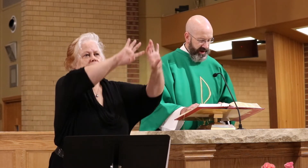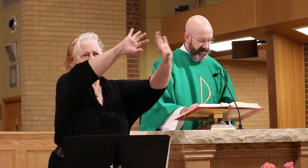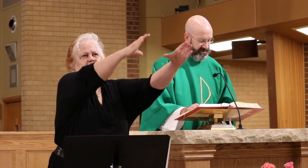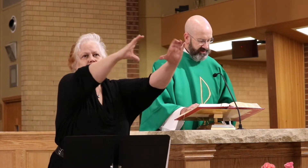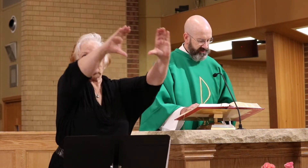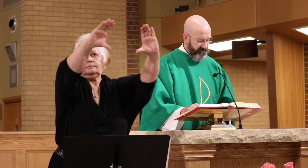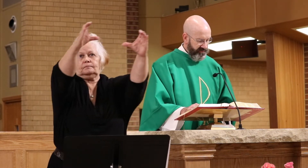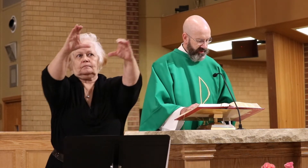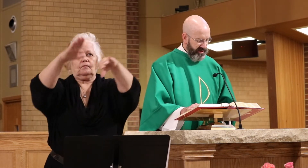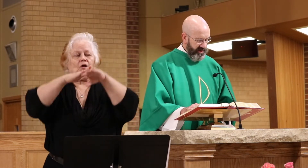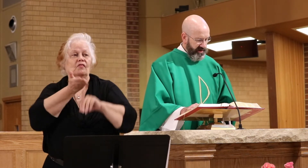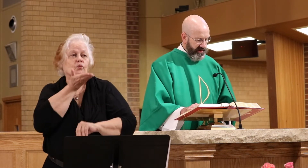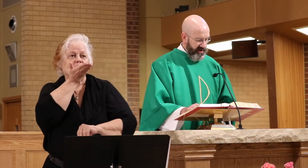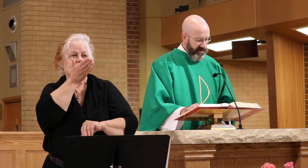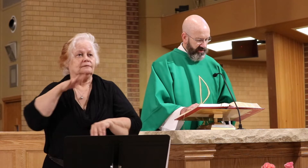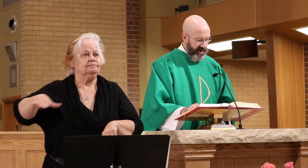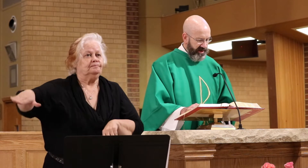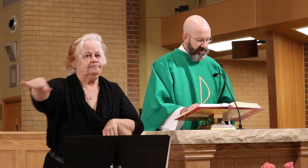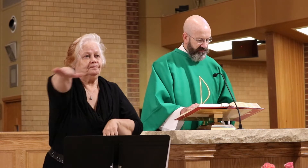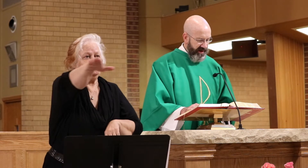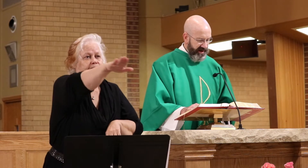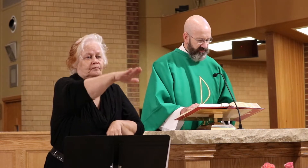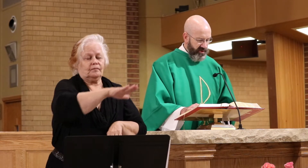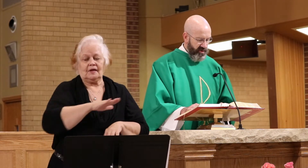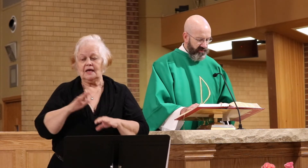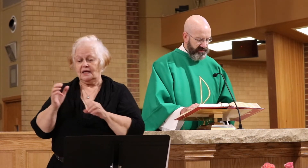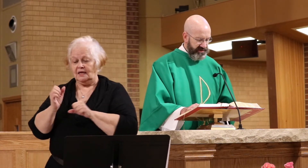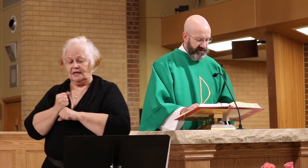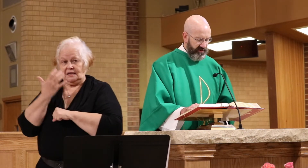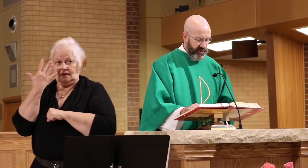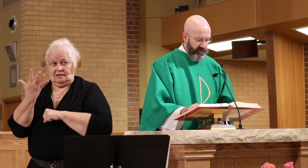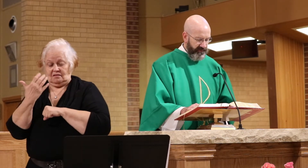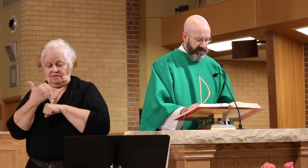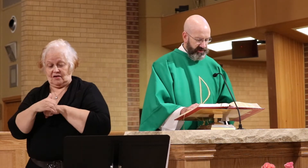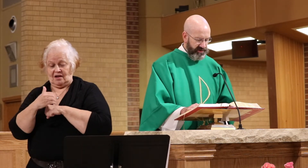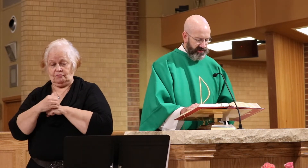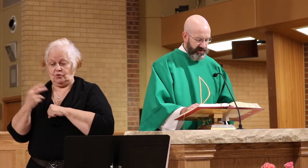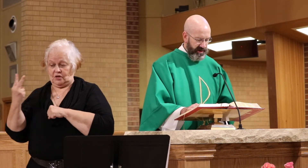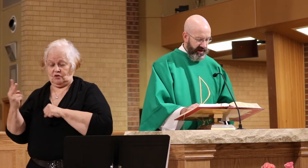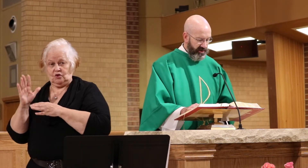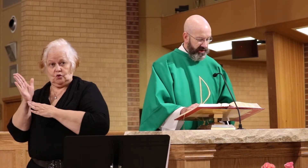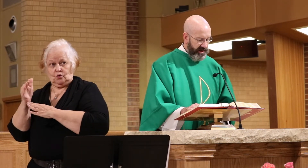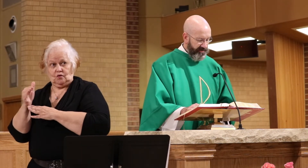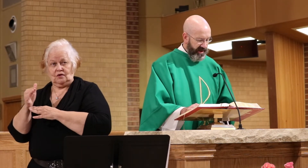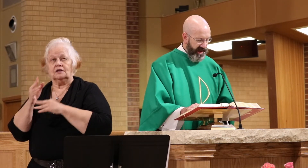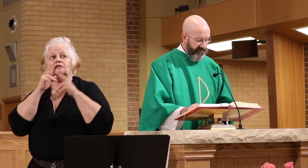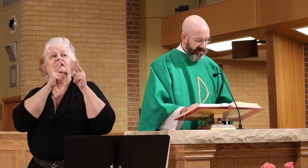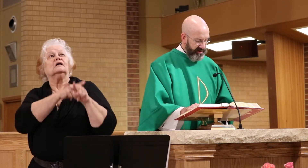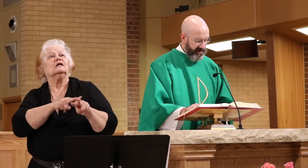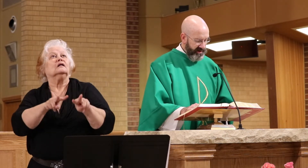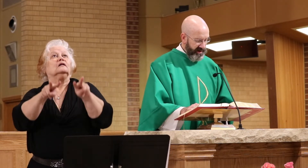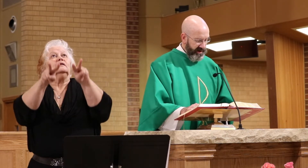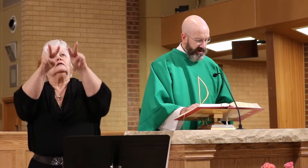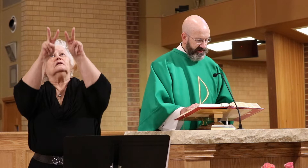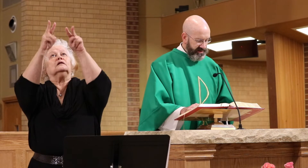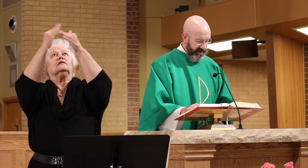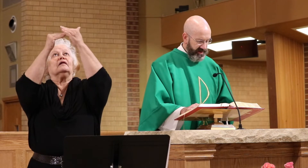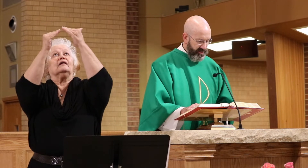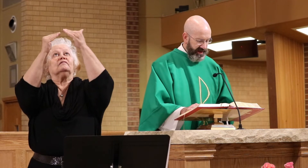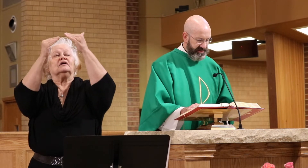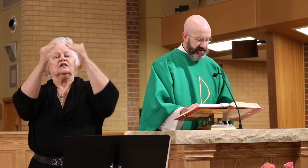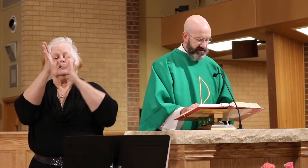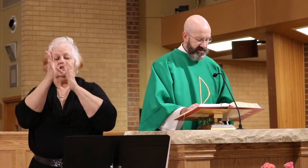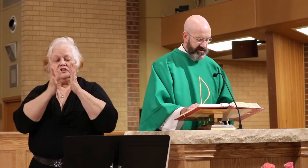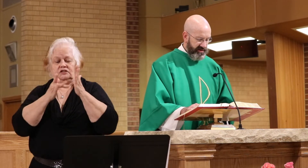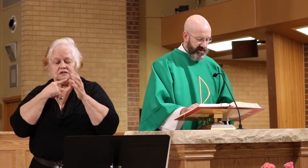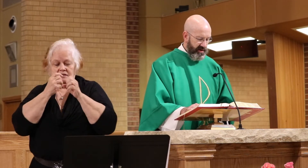on the grass. Taking the five loaves and the two fish and looking up to heaven, he said